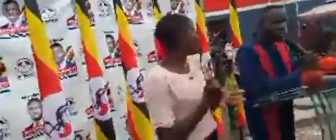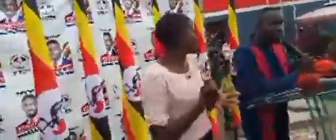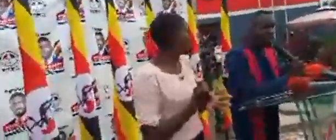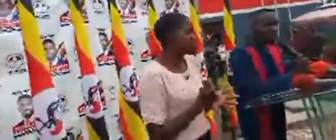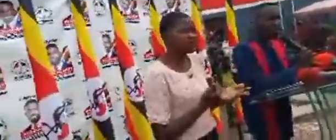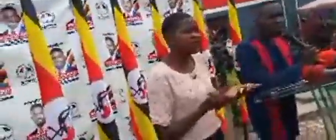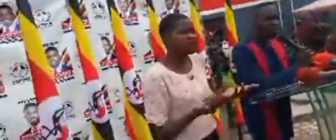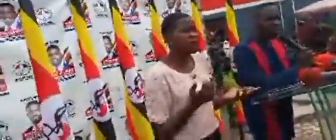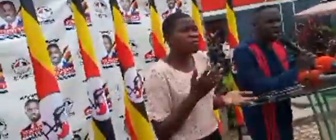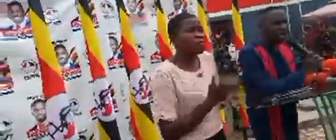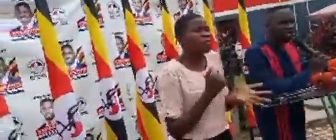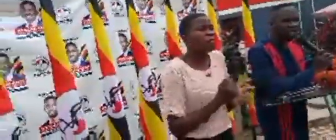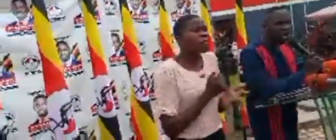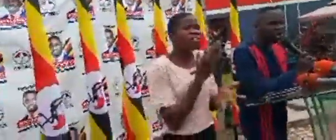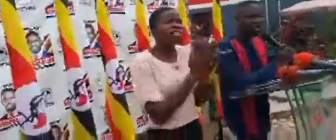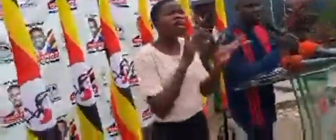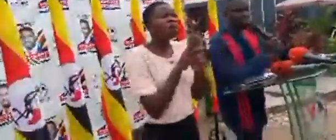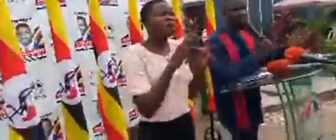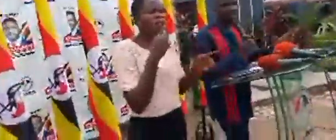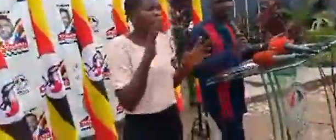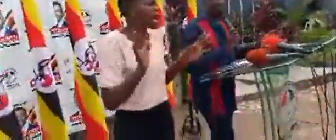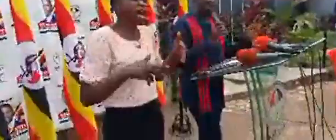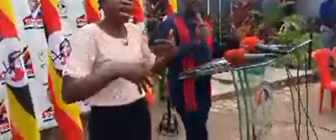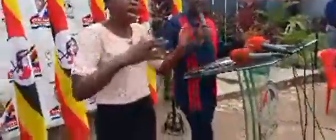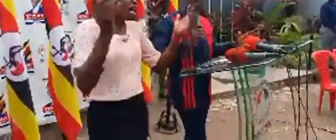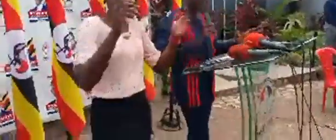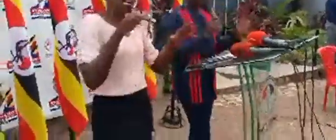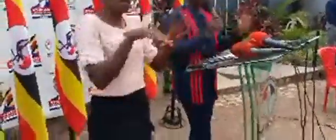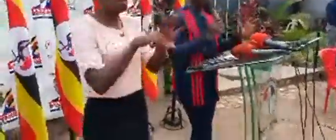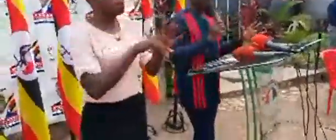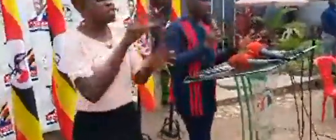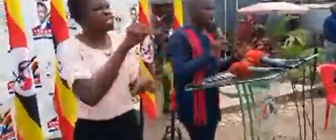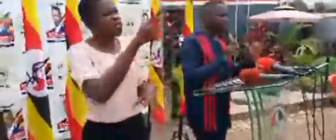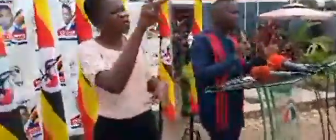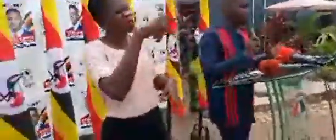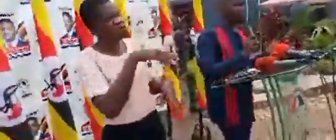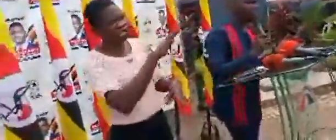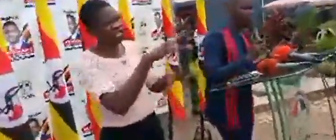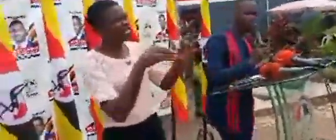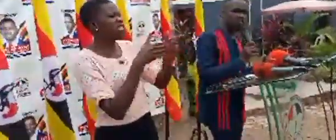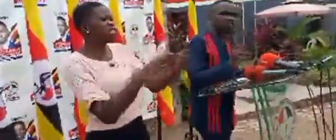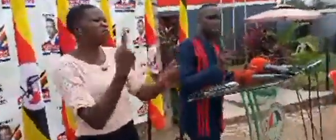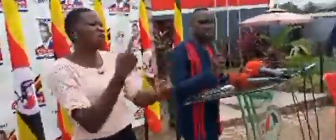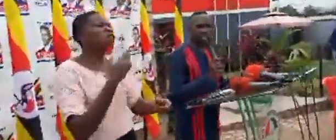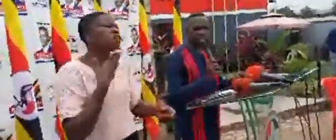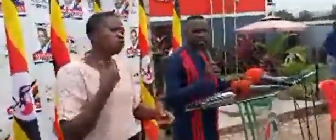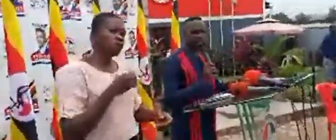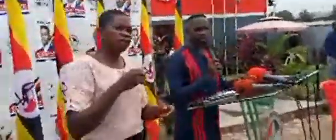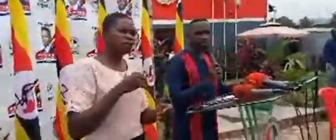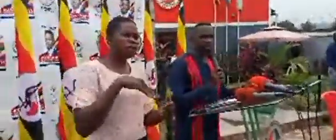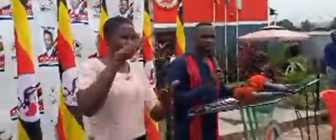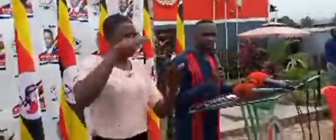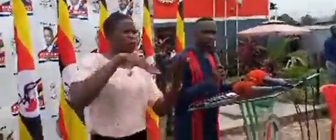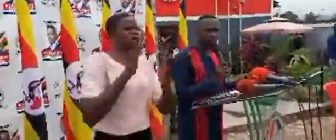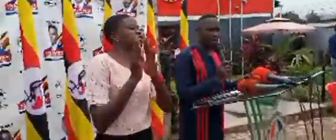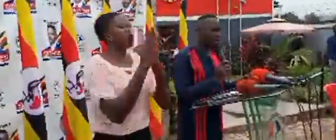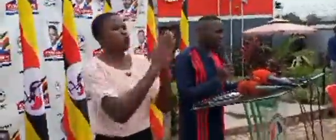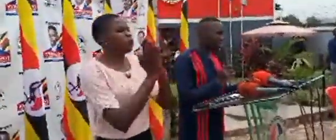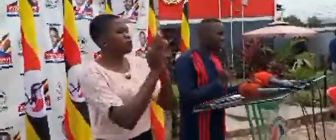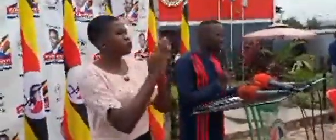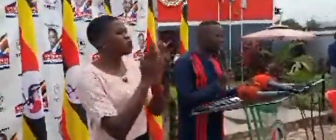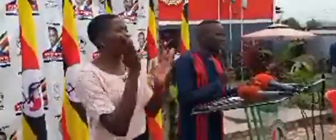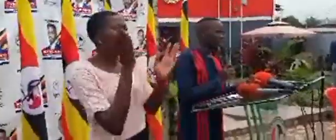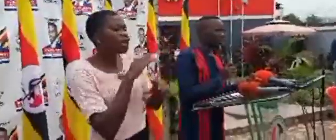Because, you know, some people might think, no people, the leaders just keep wanting to paint a narrative, you know, a